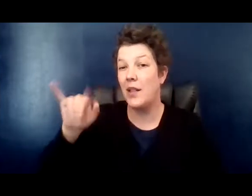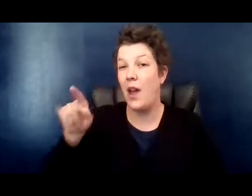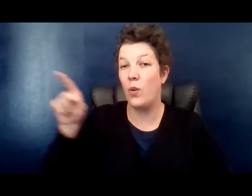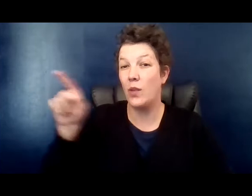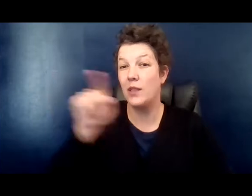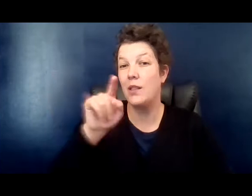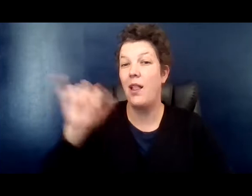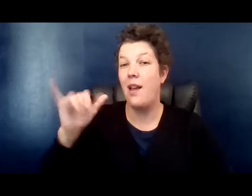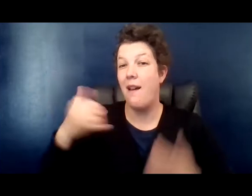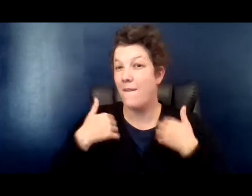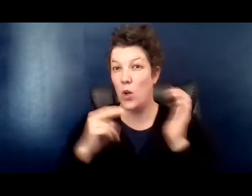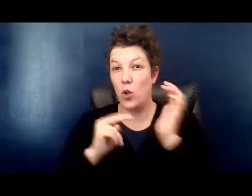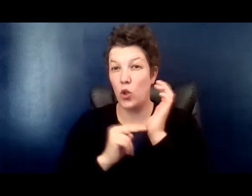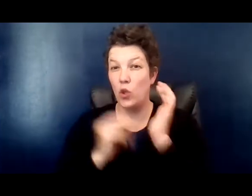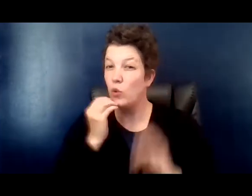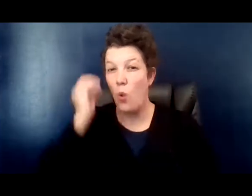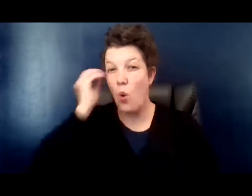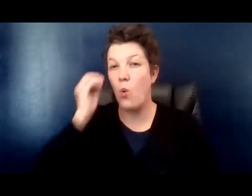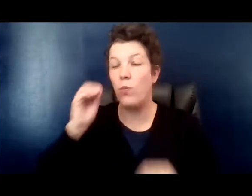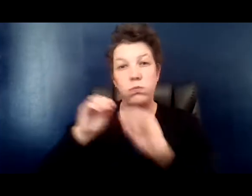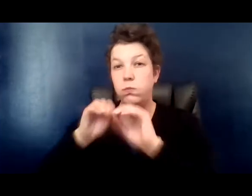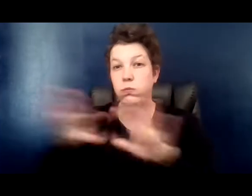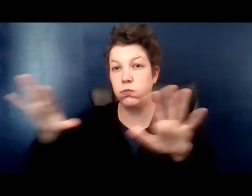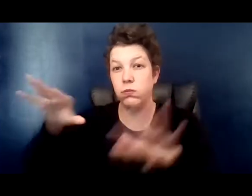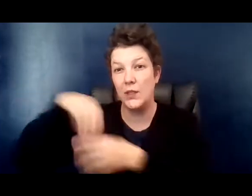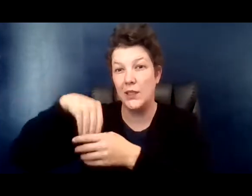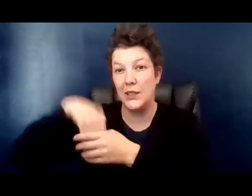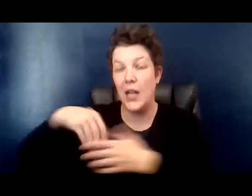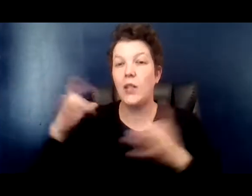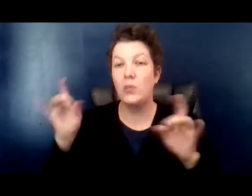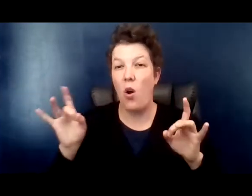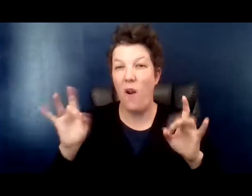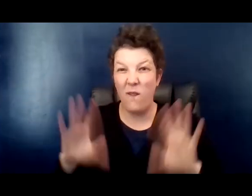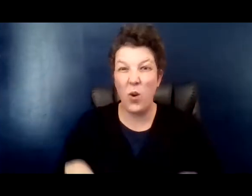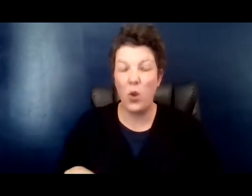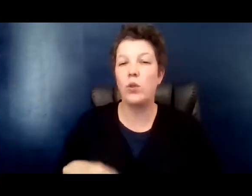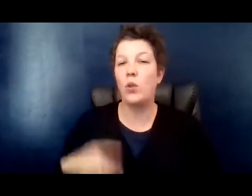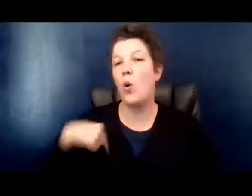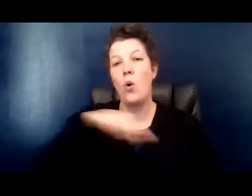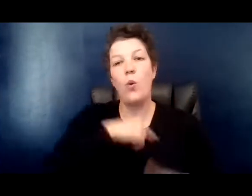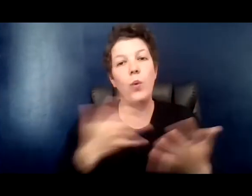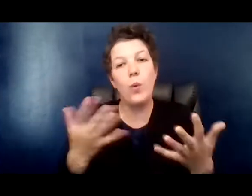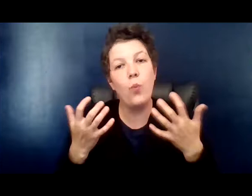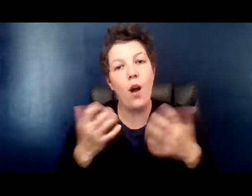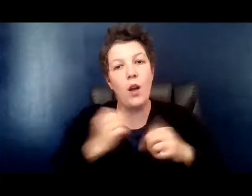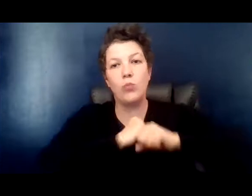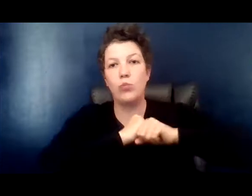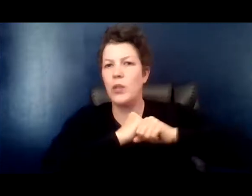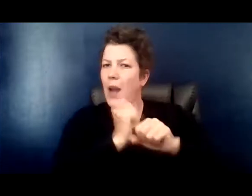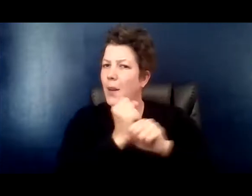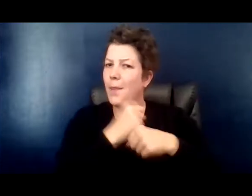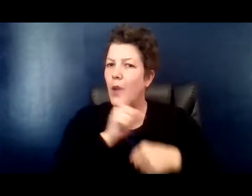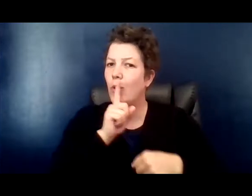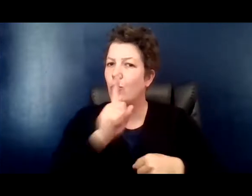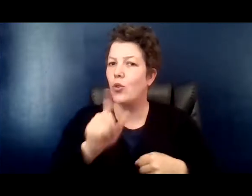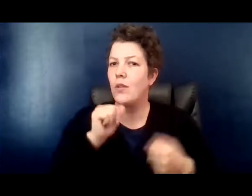facility. We don't want that, and the health department's done a great job of making sure that hasn't happened yet. And the other place